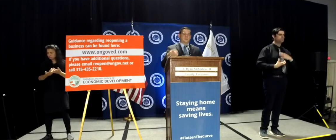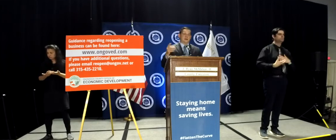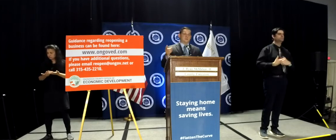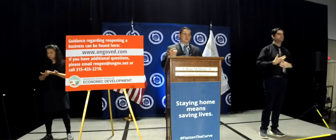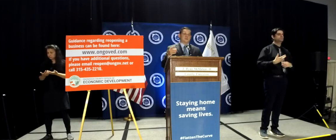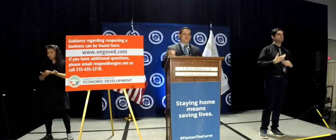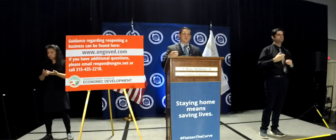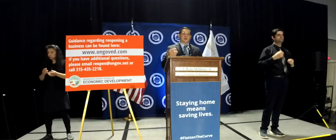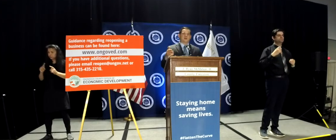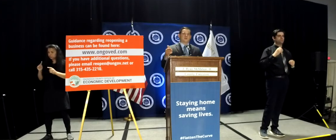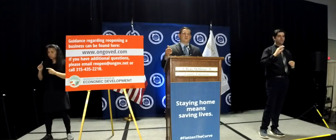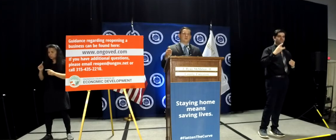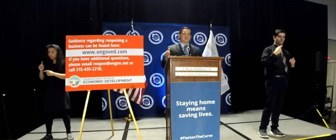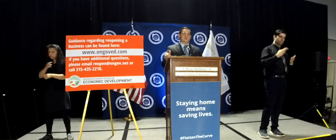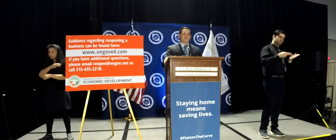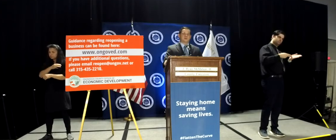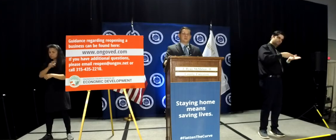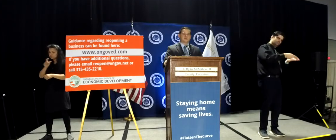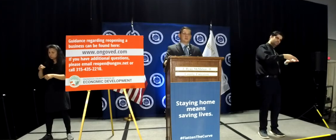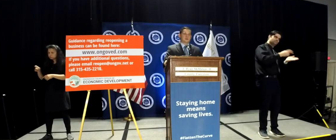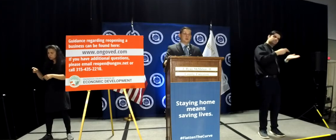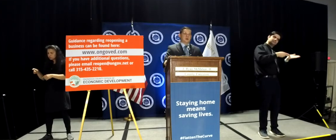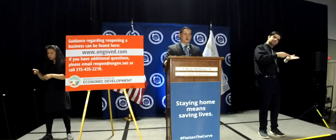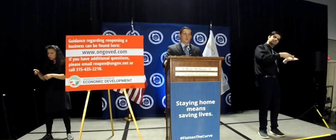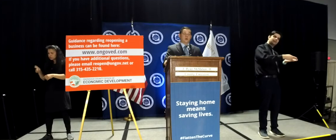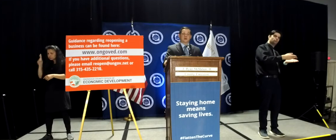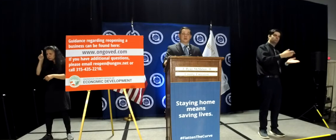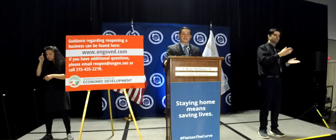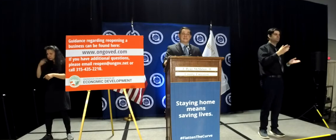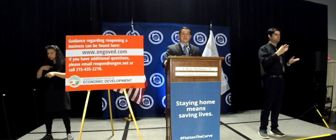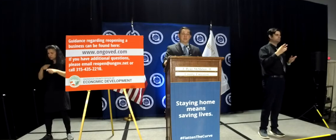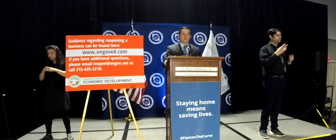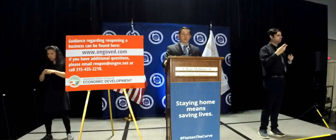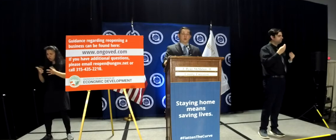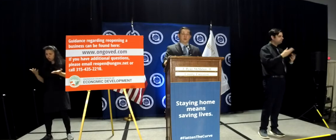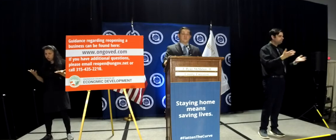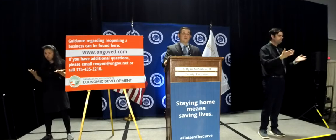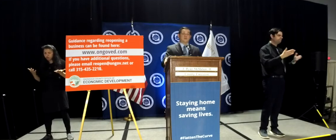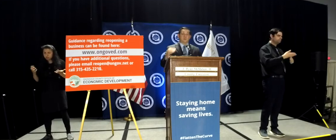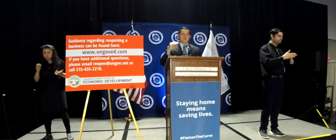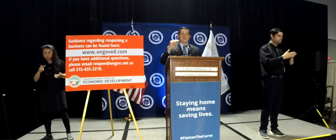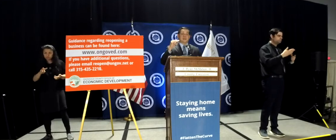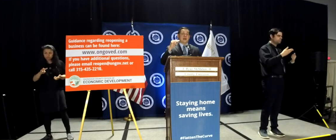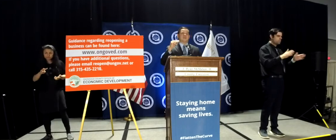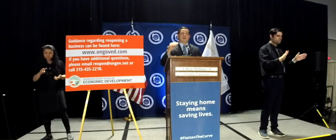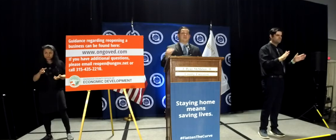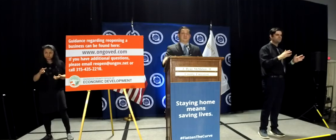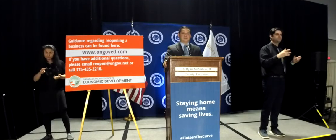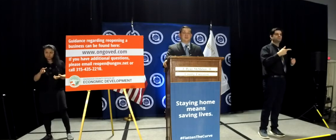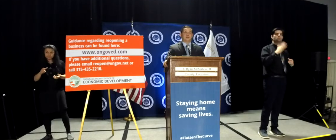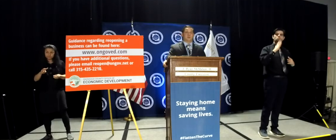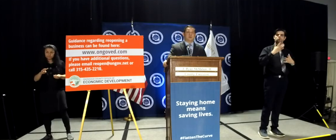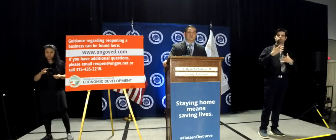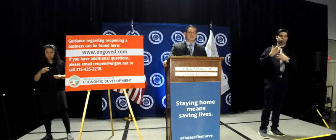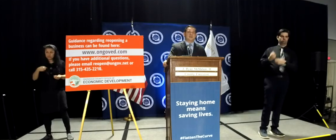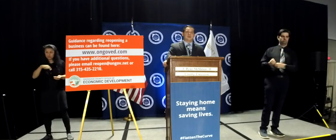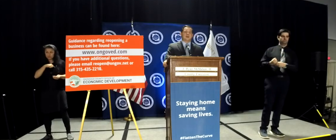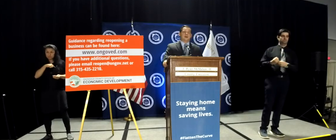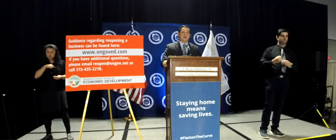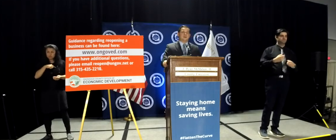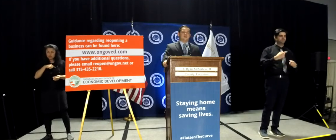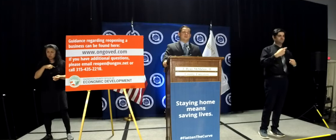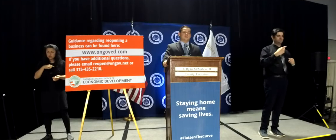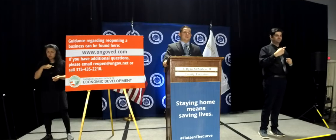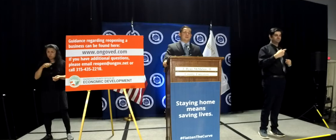sometimes people get mad at me when I say it's very hard to enforce some of these things. We're under an executive order at 50% staffing levels in government.